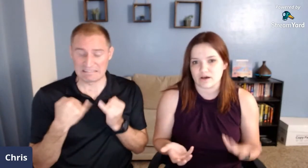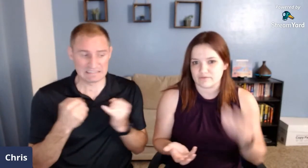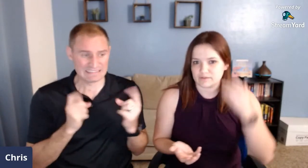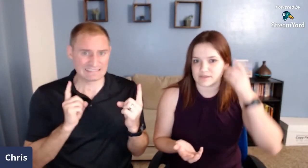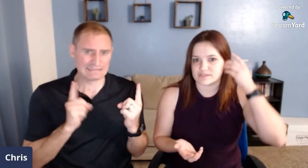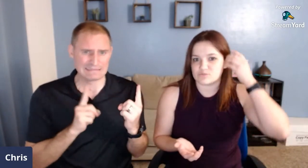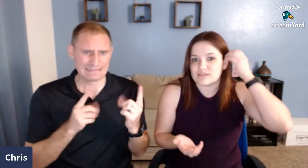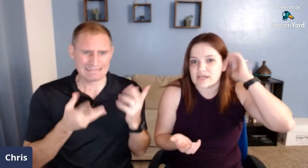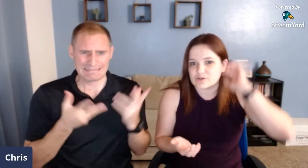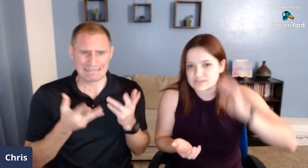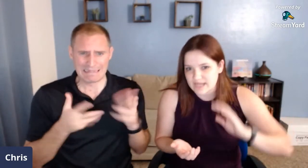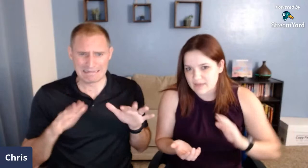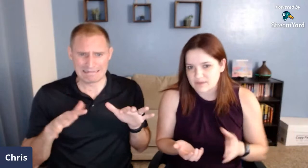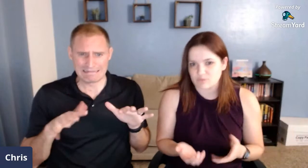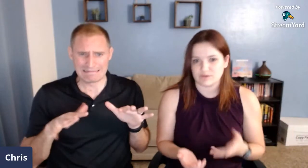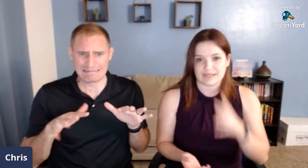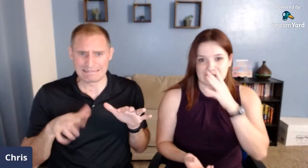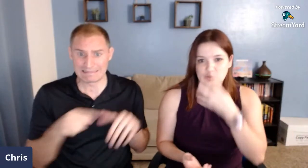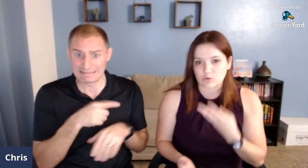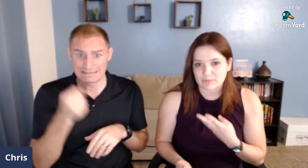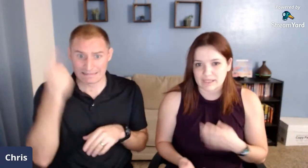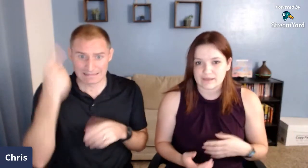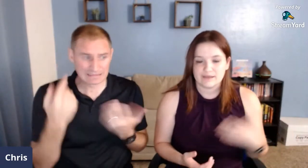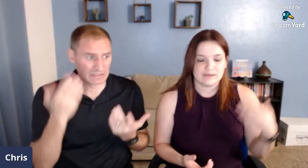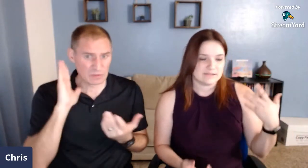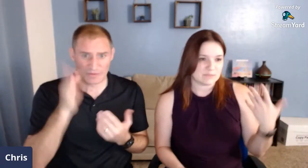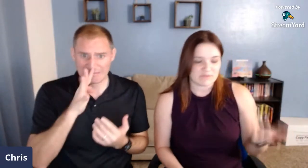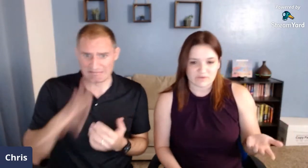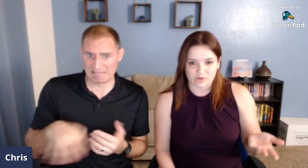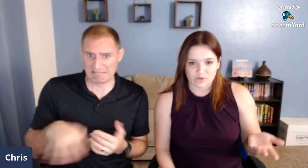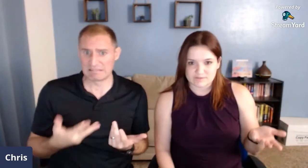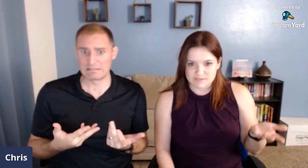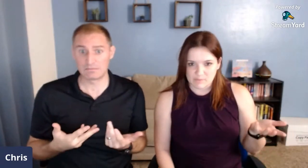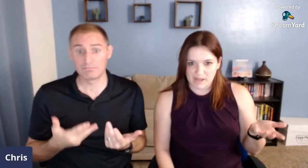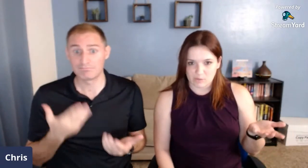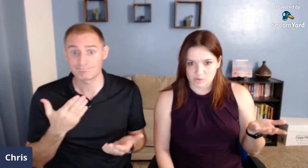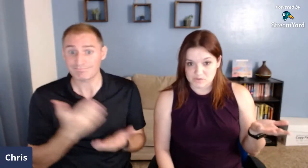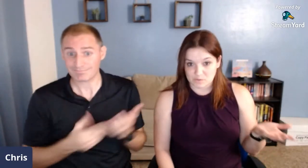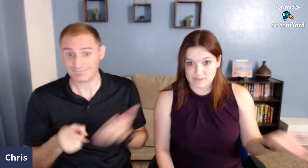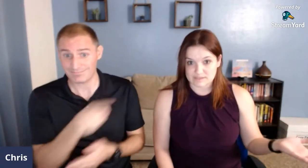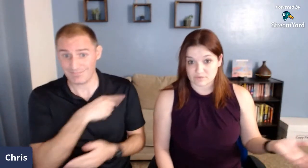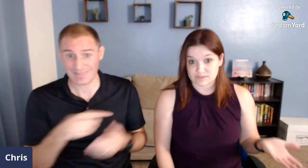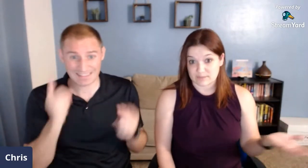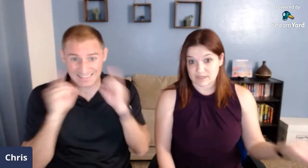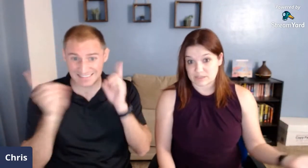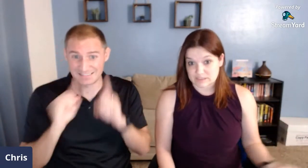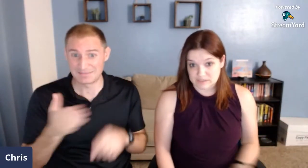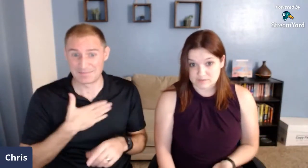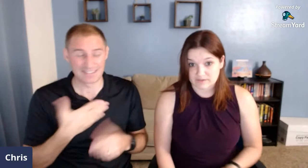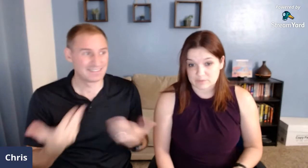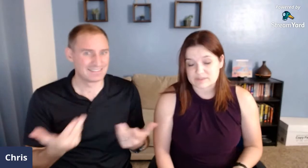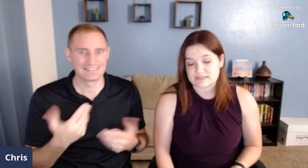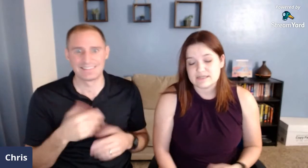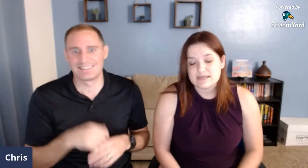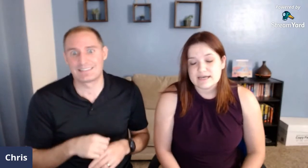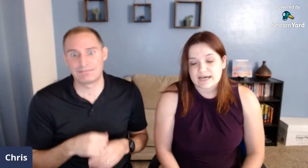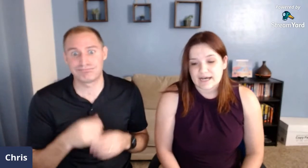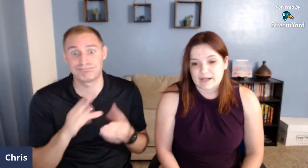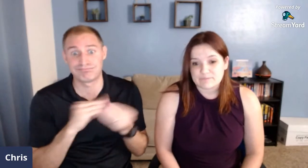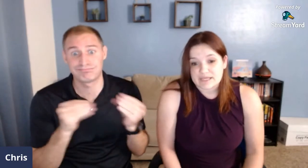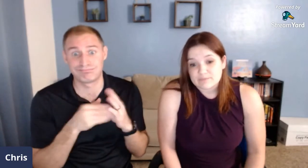don't feel confident because will they understand me? Will they ignore me? Some of you have heard some of my horror stories of the first time I tried to talk to a deaf